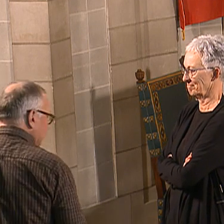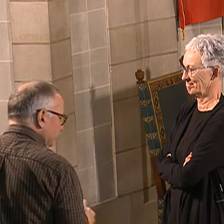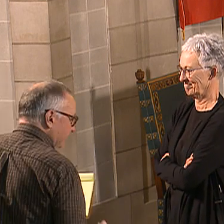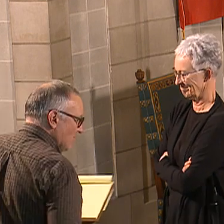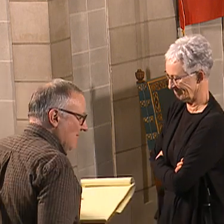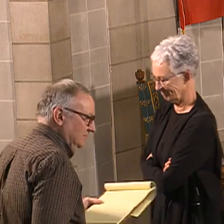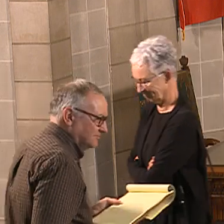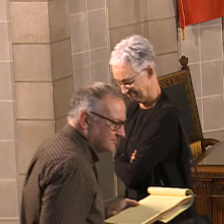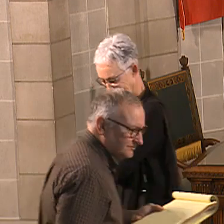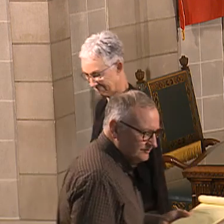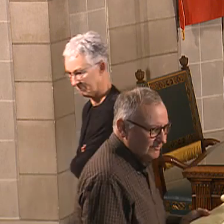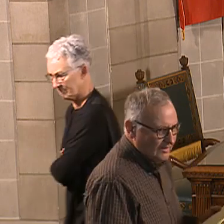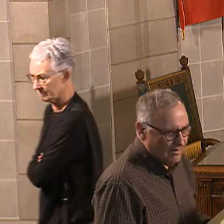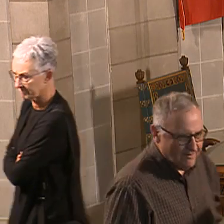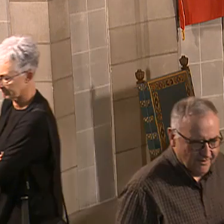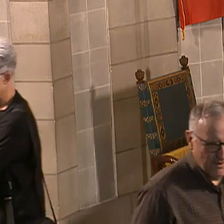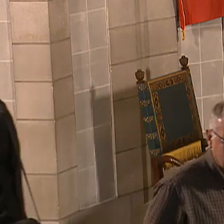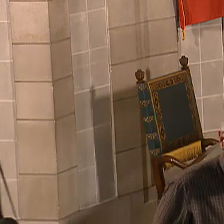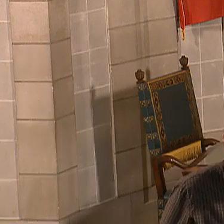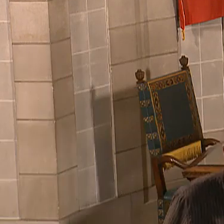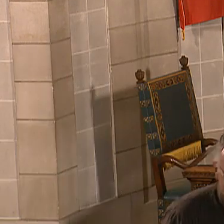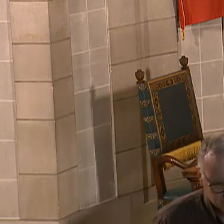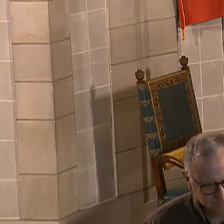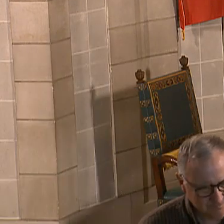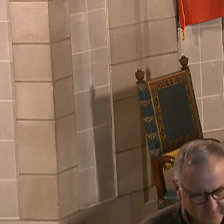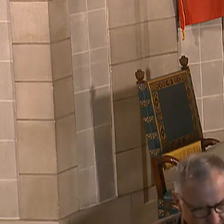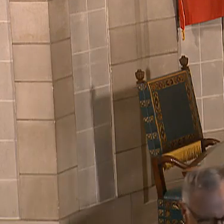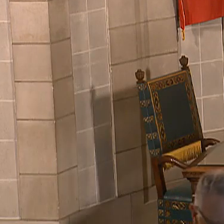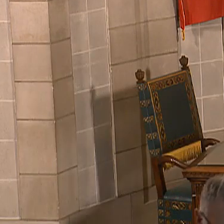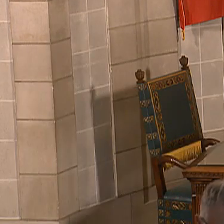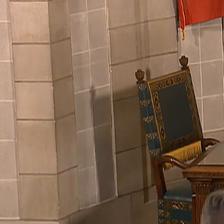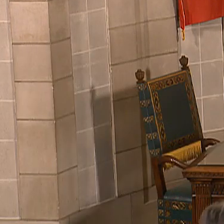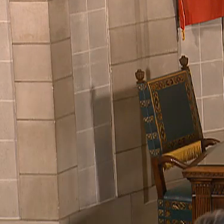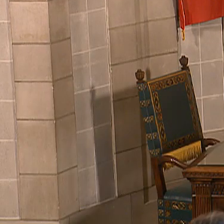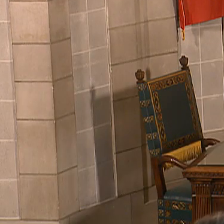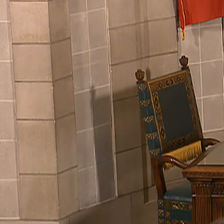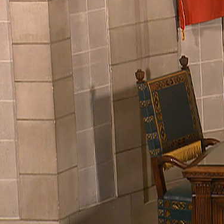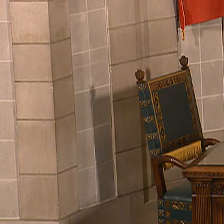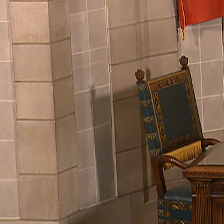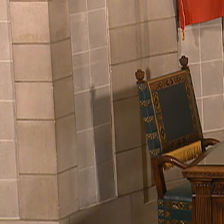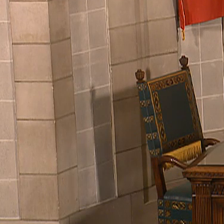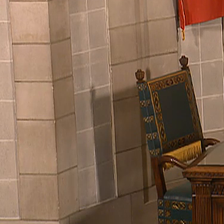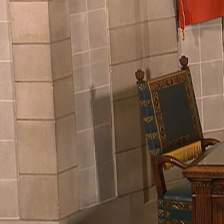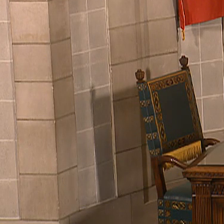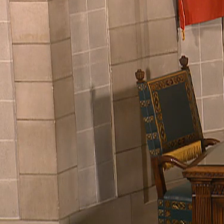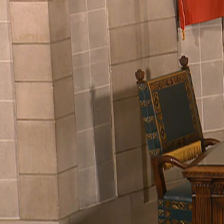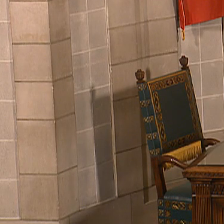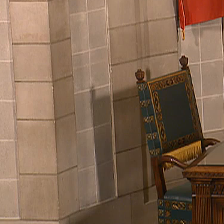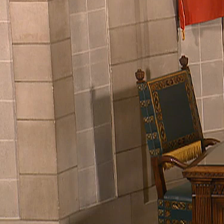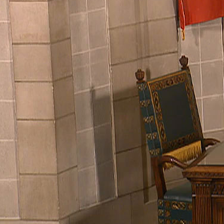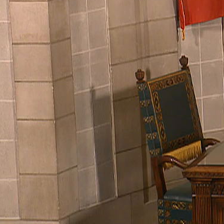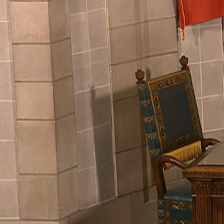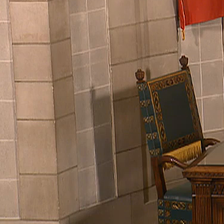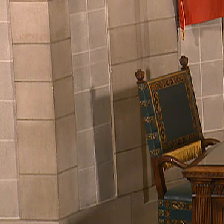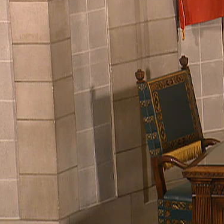Just looking like other states. School Missouri, there goes 148. You train my good.